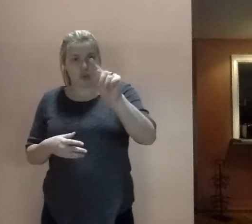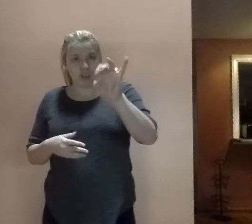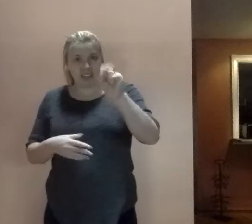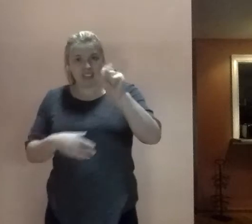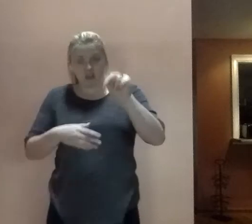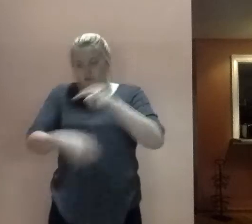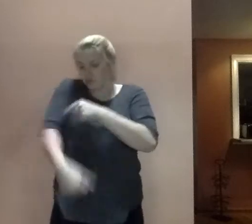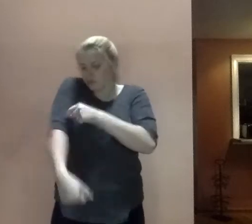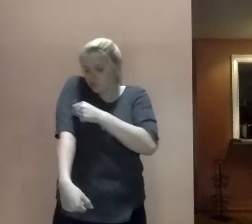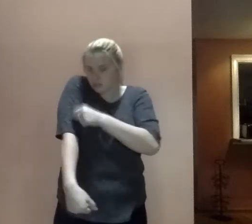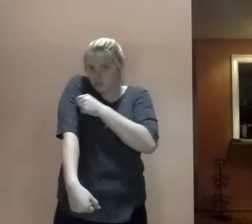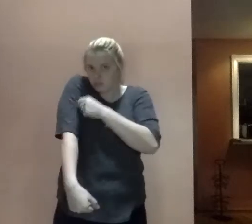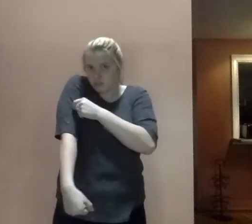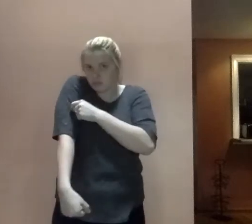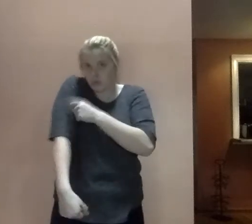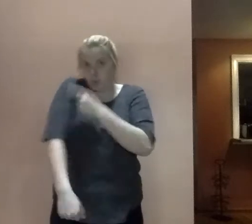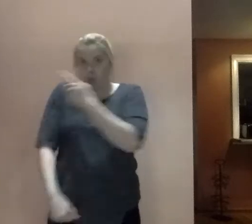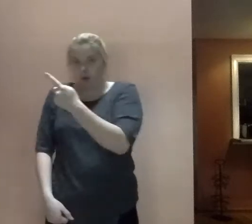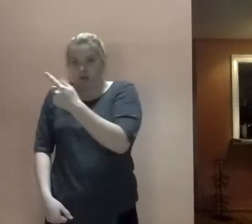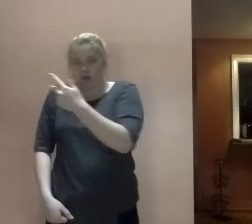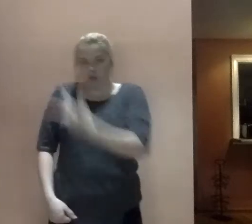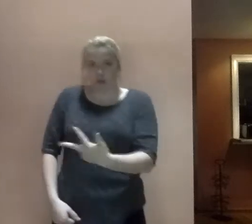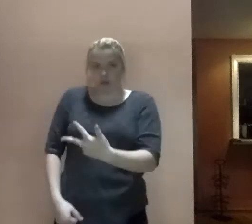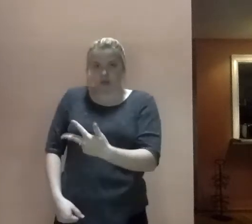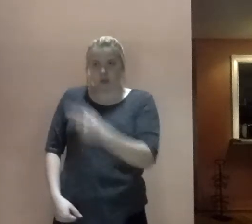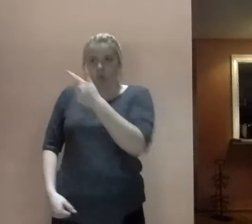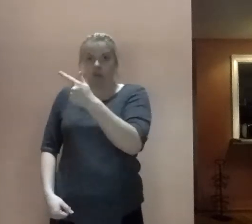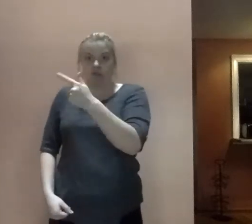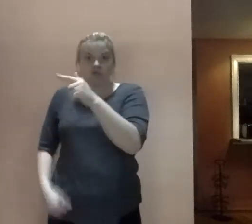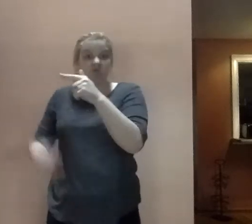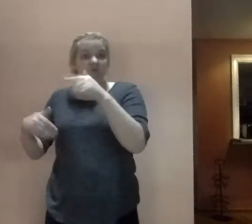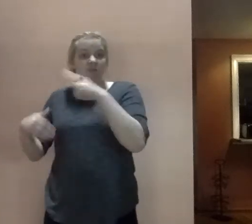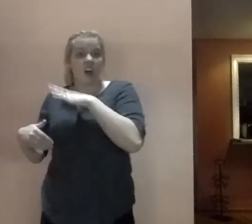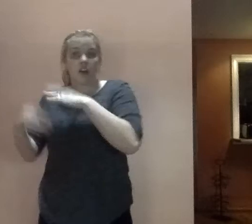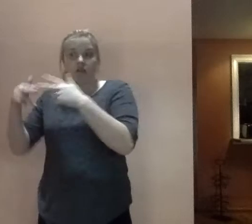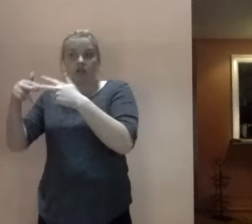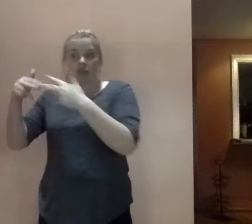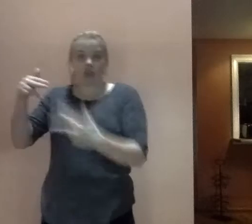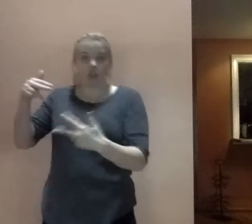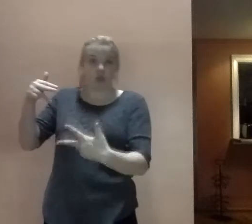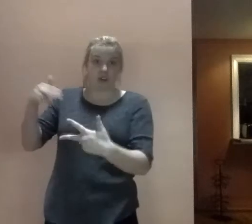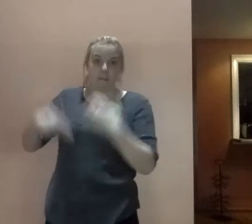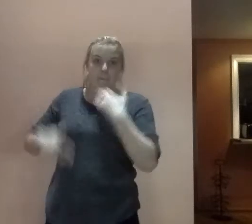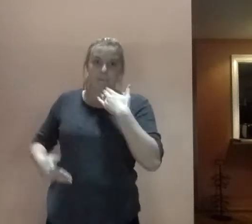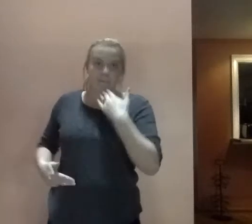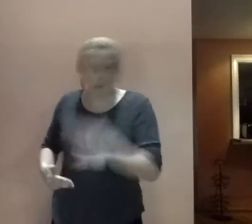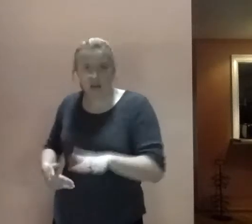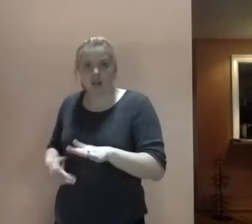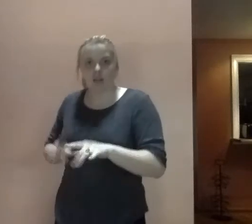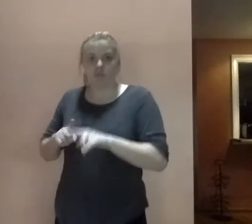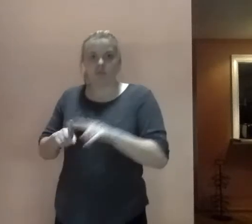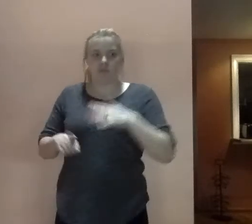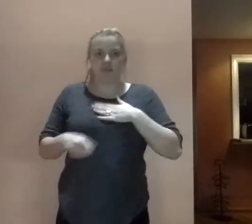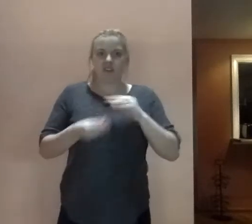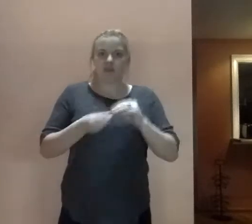3, 1 being low for cardiac event, 3 being high for cardiac event, and my number was 10.82.